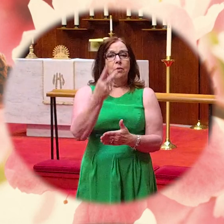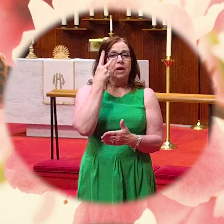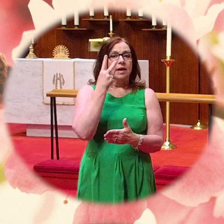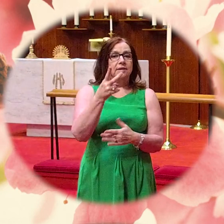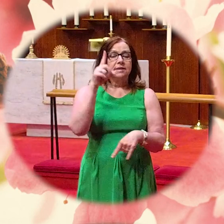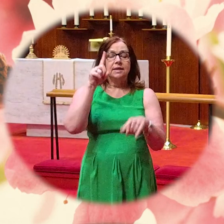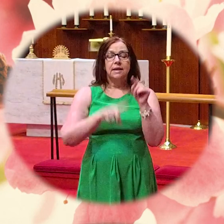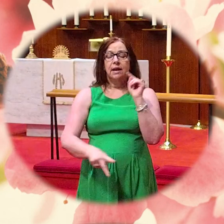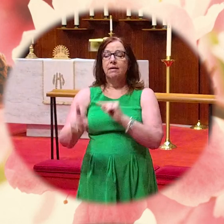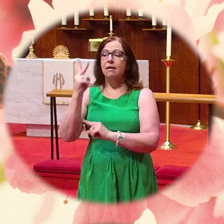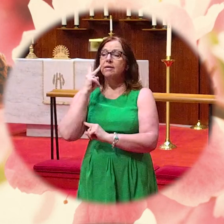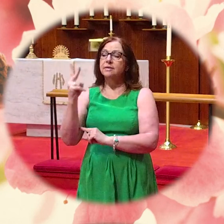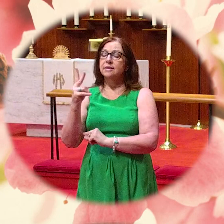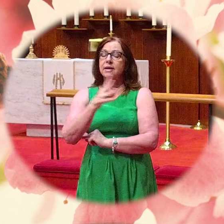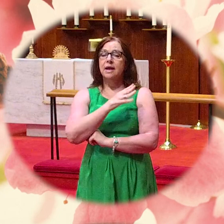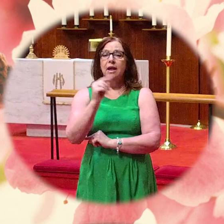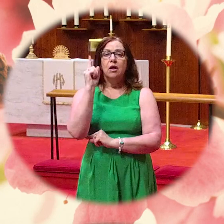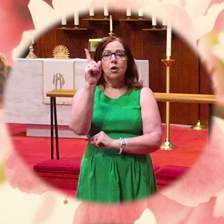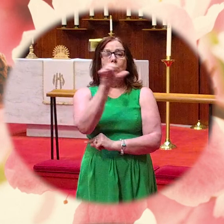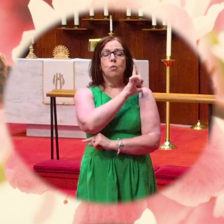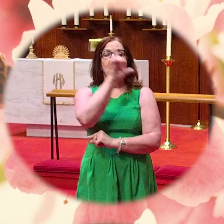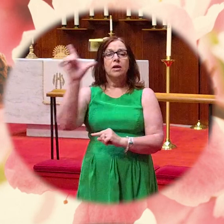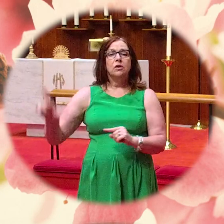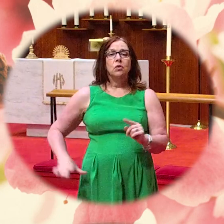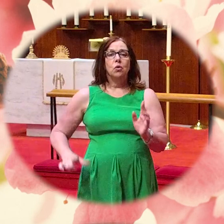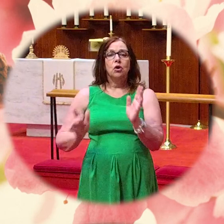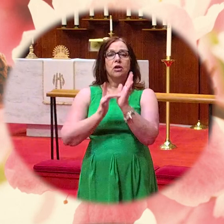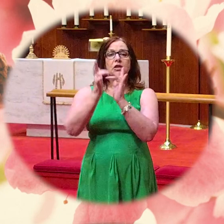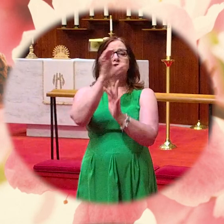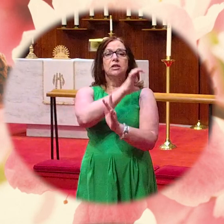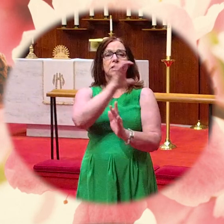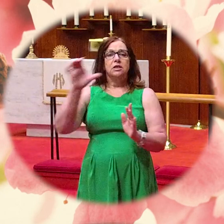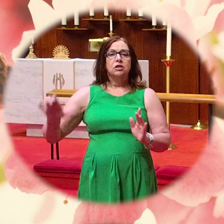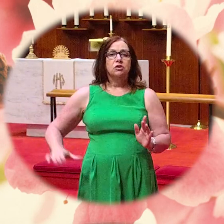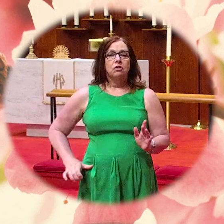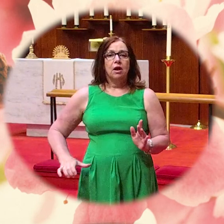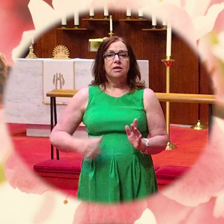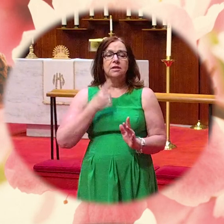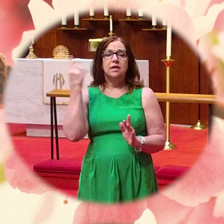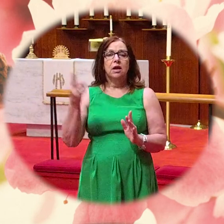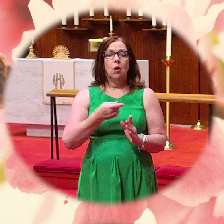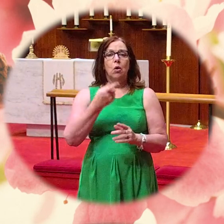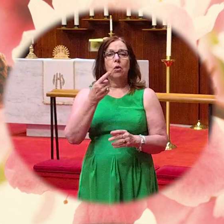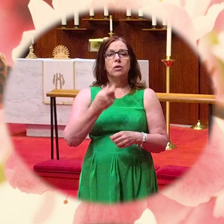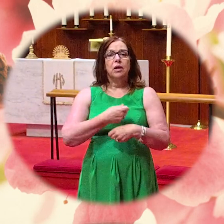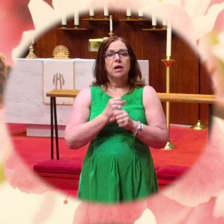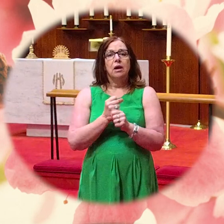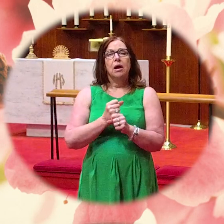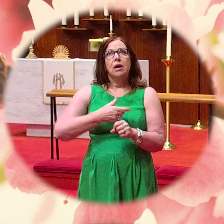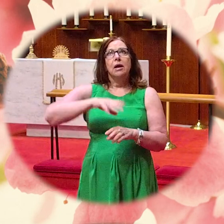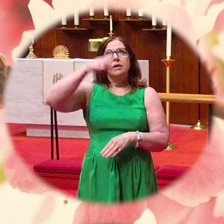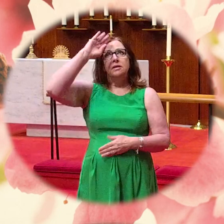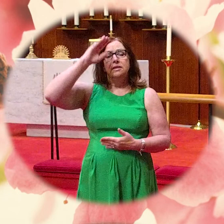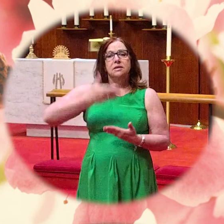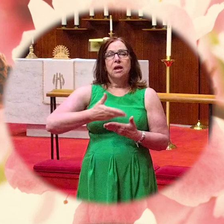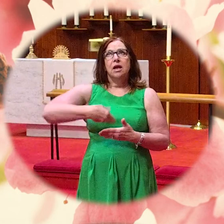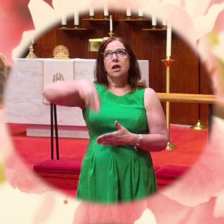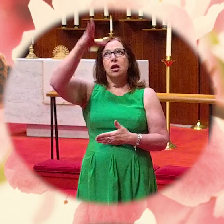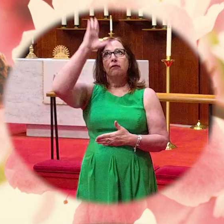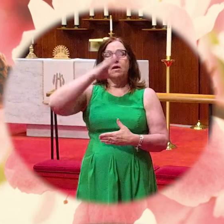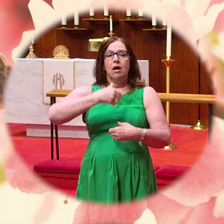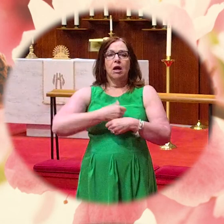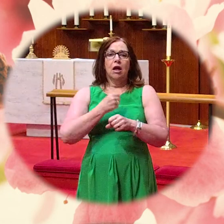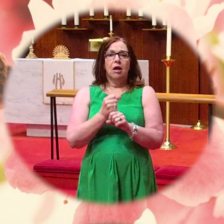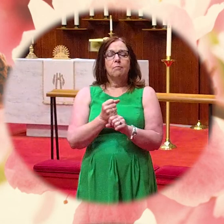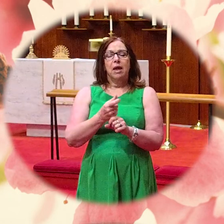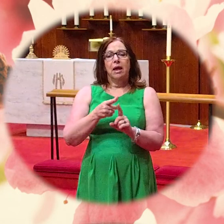visible and invisible, and in one Lord Jesus Christ, the only begotten Son of God, begotten of